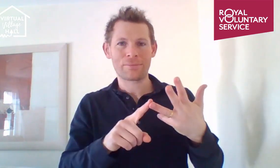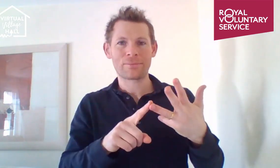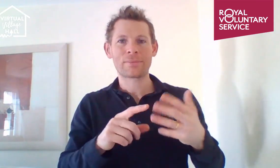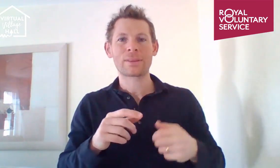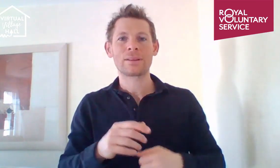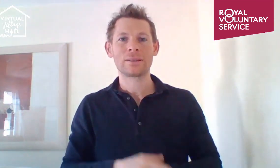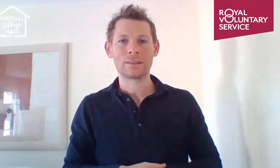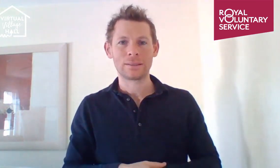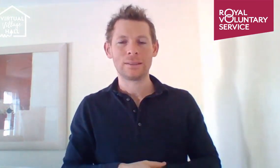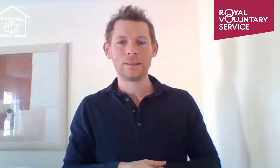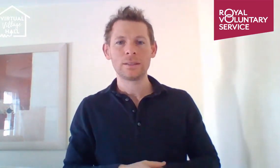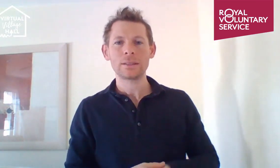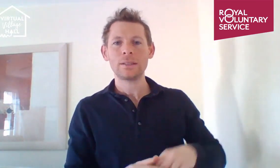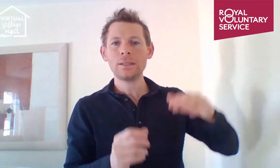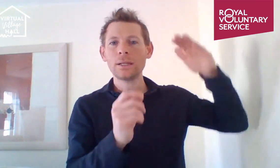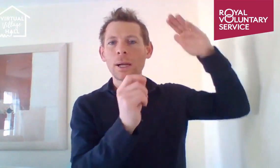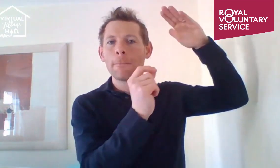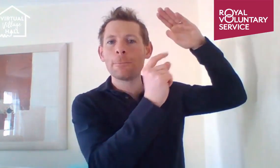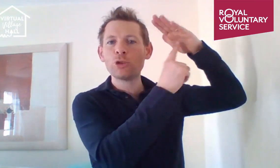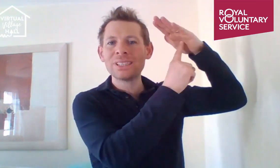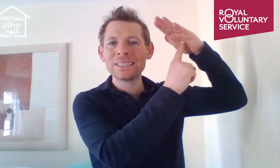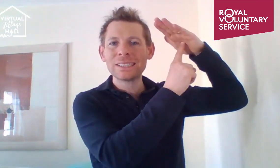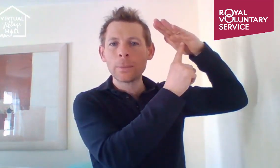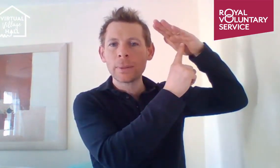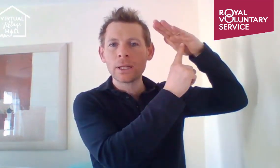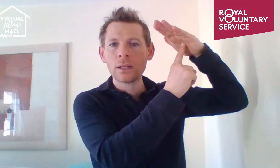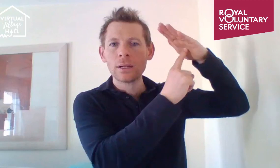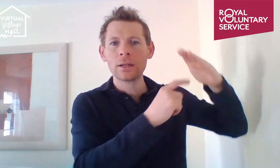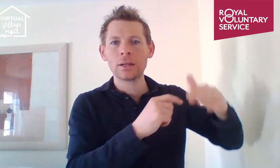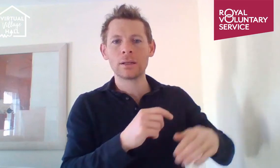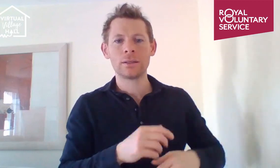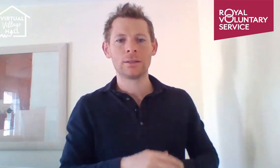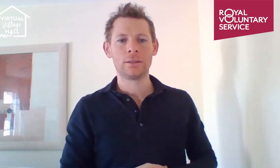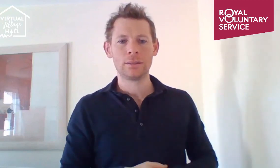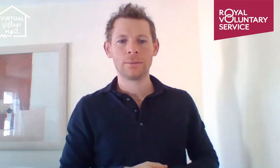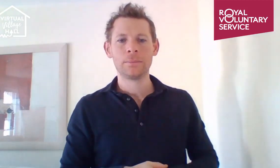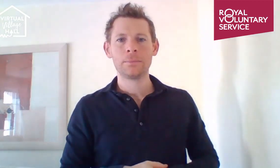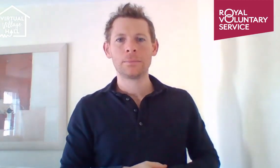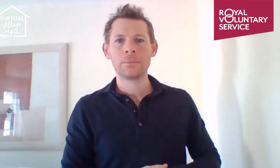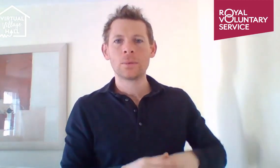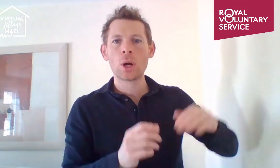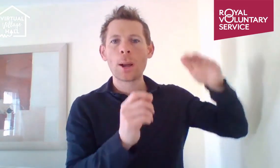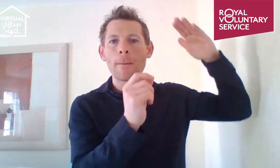Lovely. And we'll move on. So we have principal,